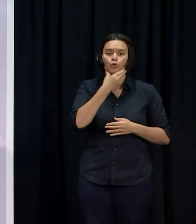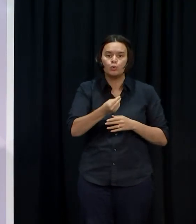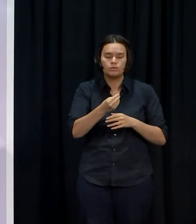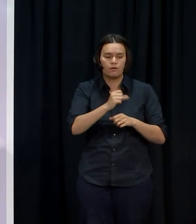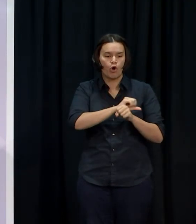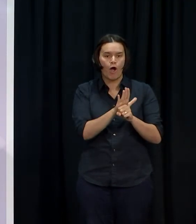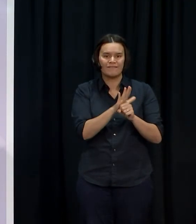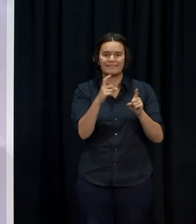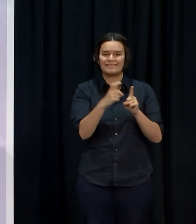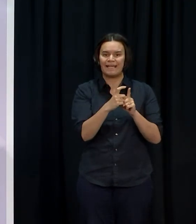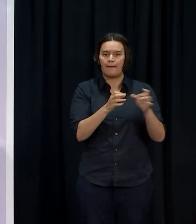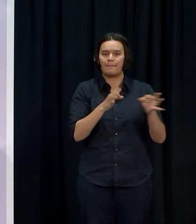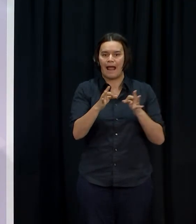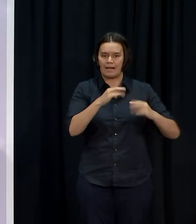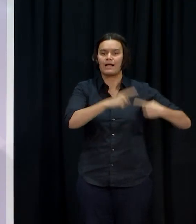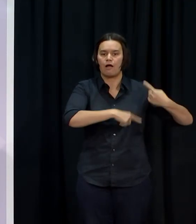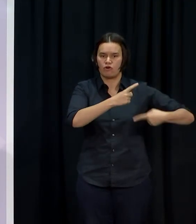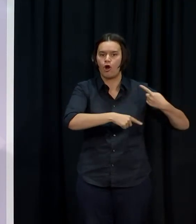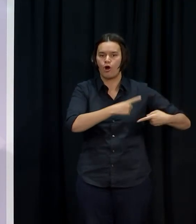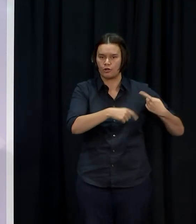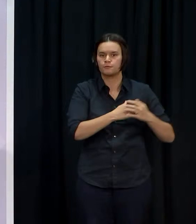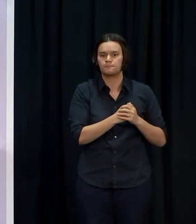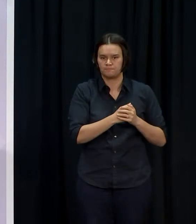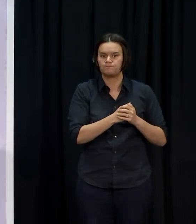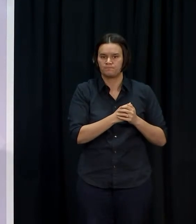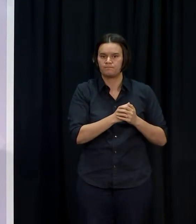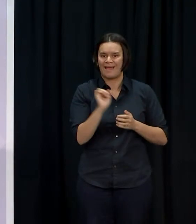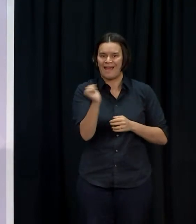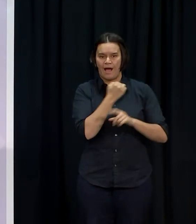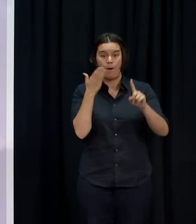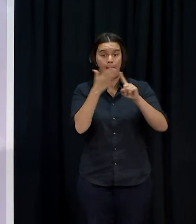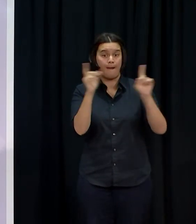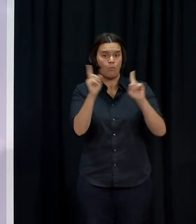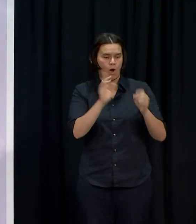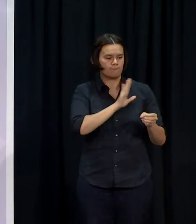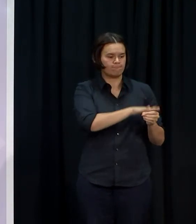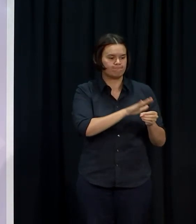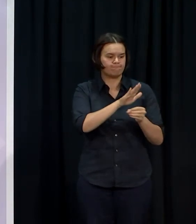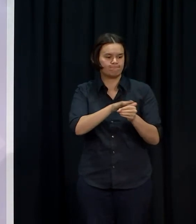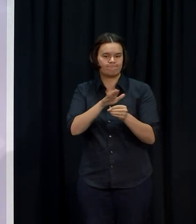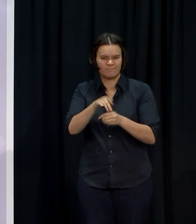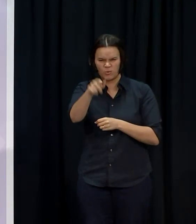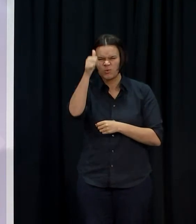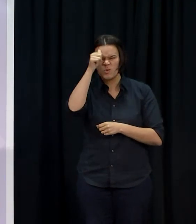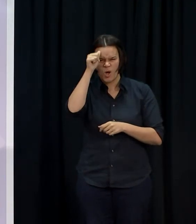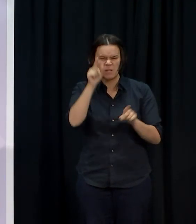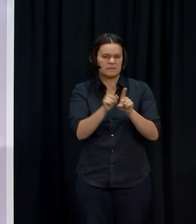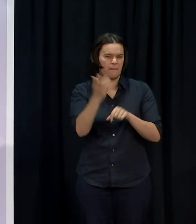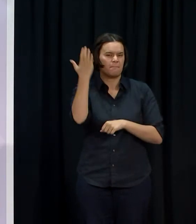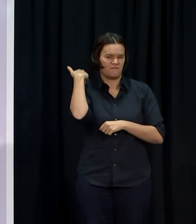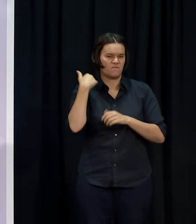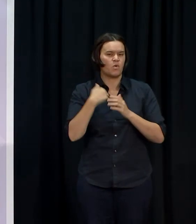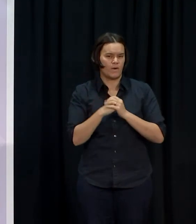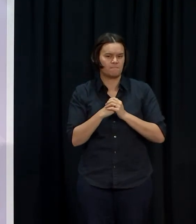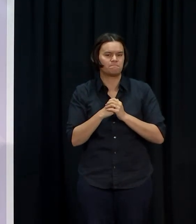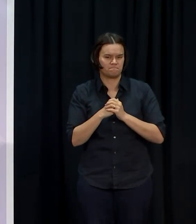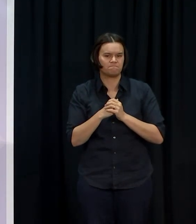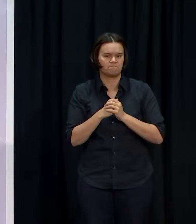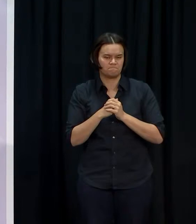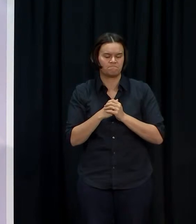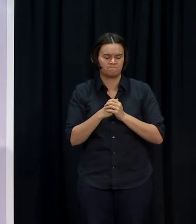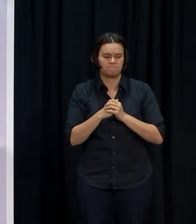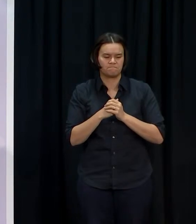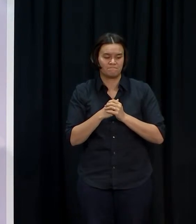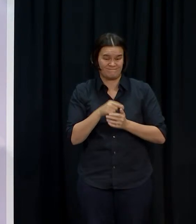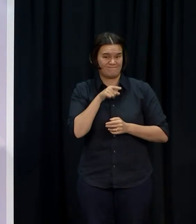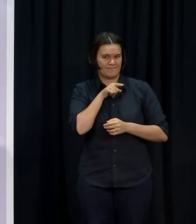it out approach. This will all be familiar to you. The tools we have used to stamp out outbreaks in the past can also be used